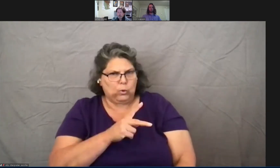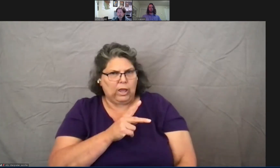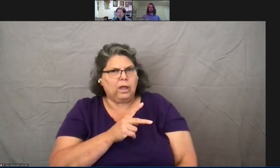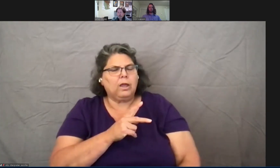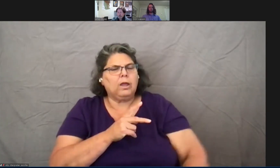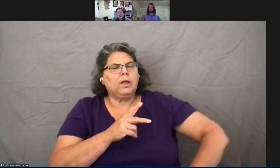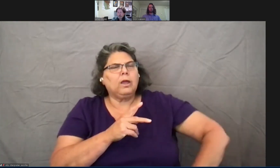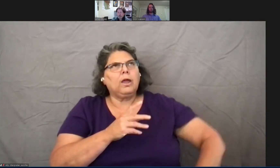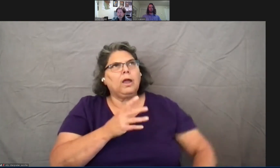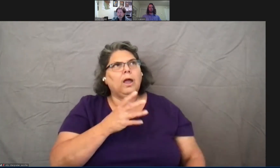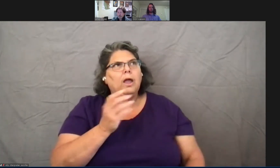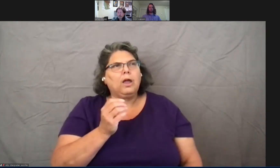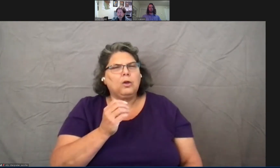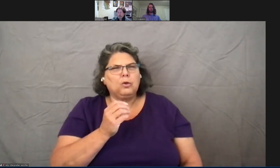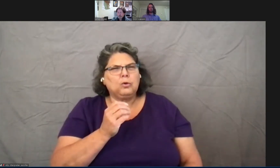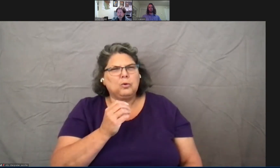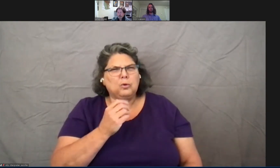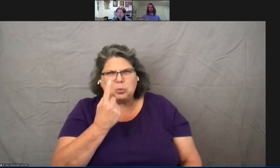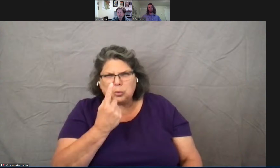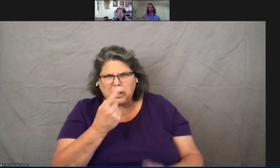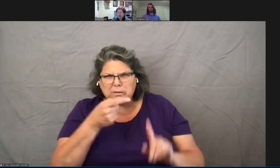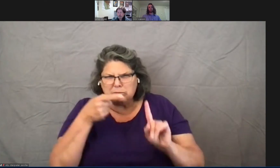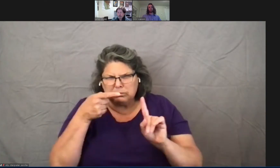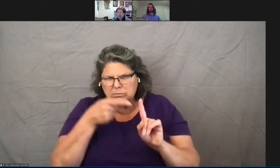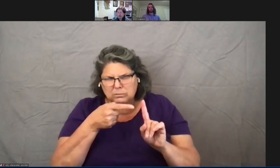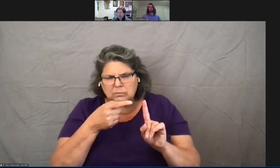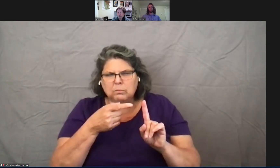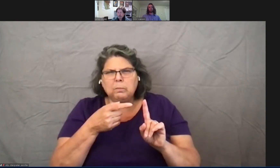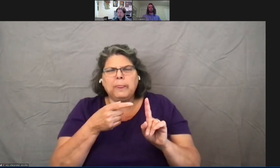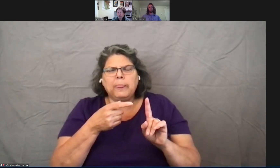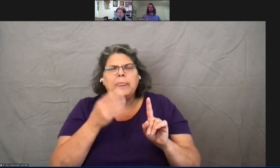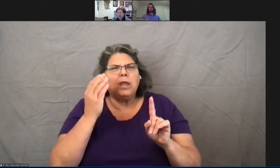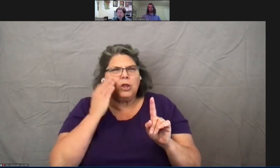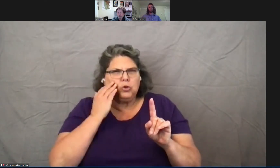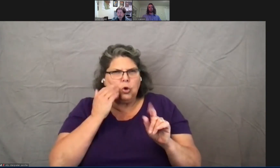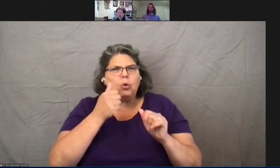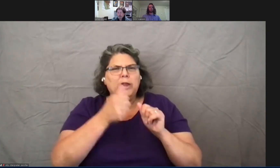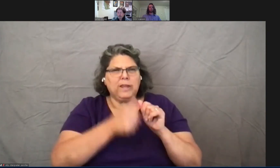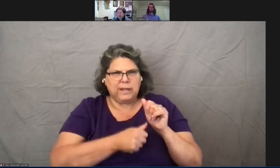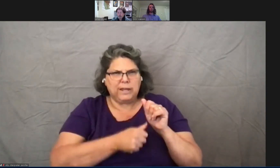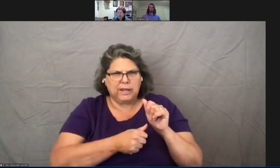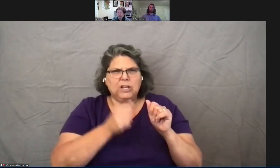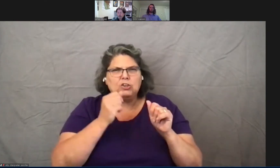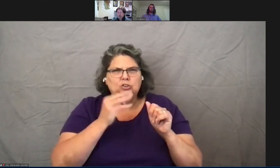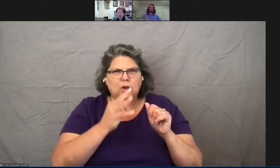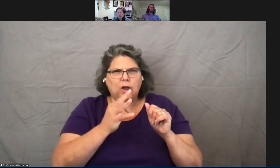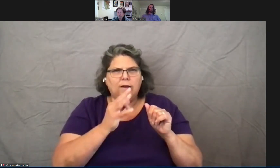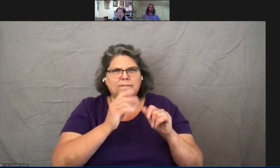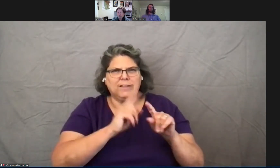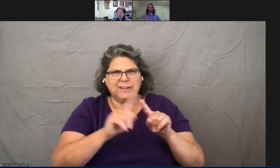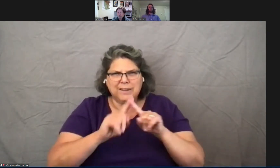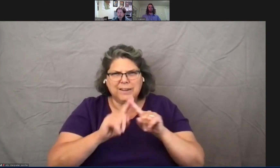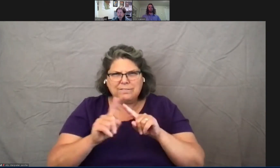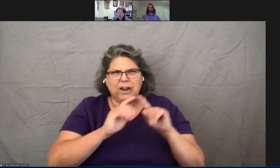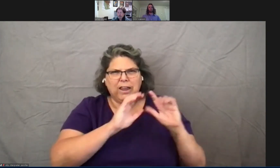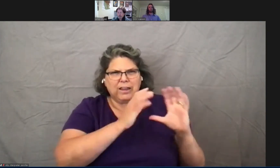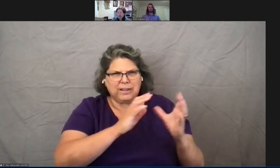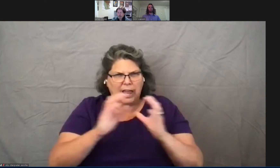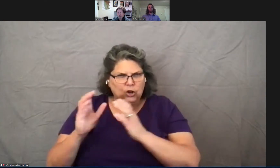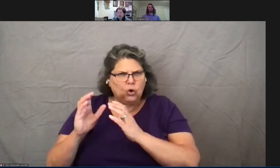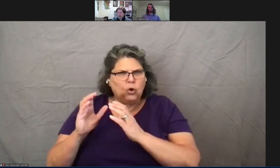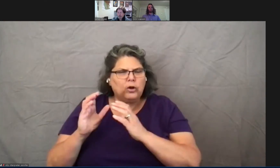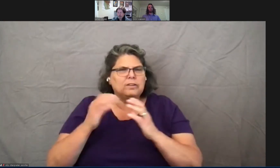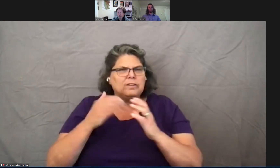just one detail. So I know each of those different categories had different dates